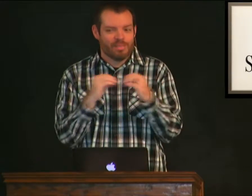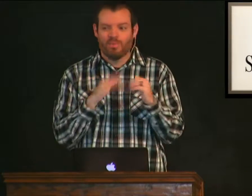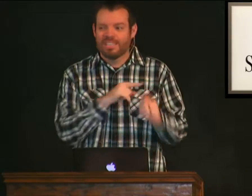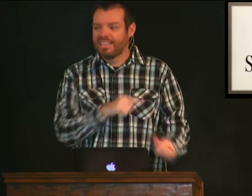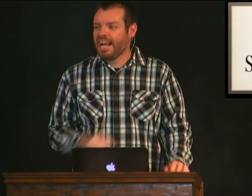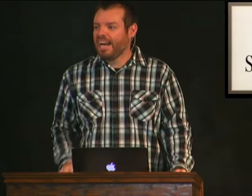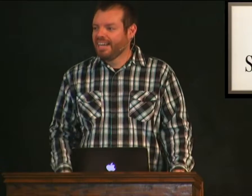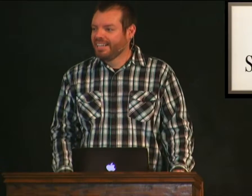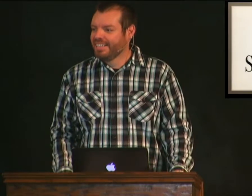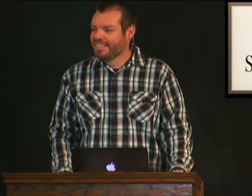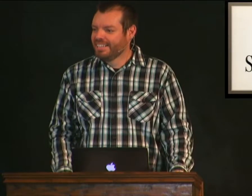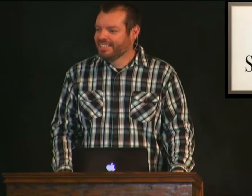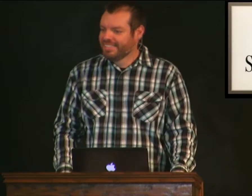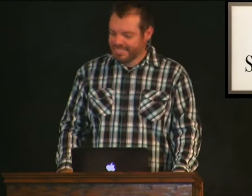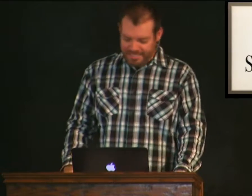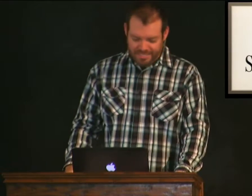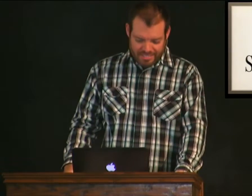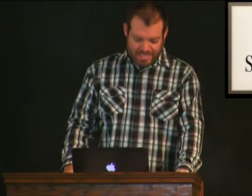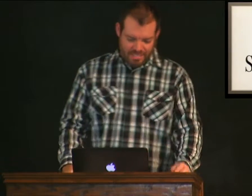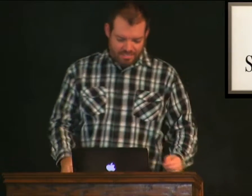Holy Spirit's more than that.